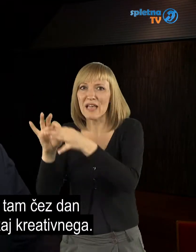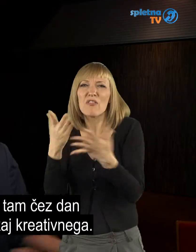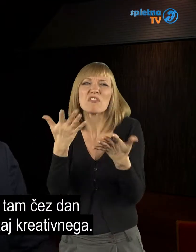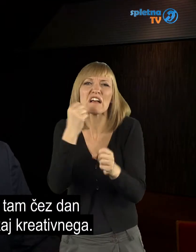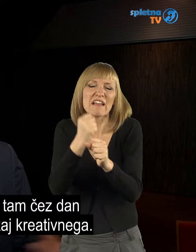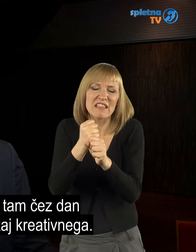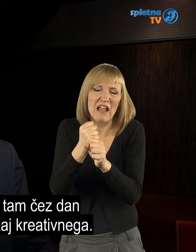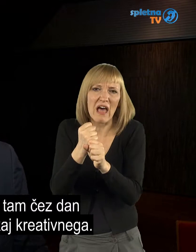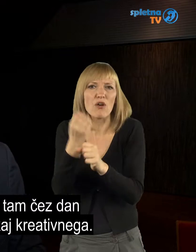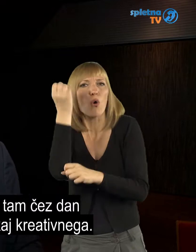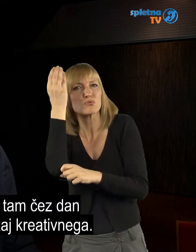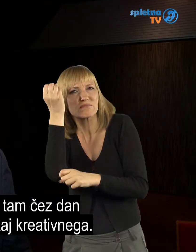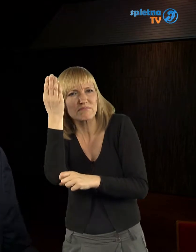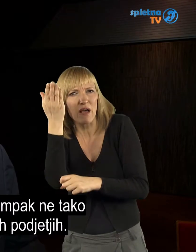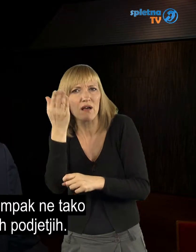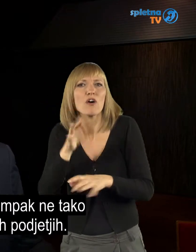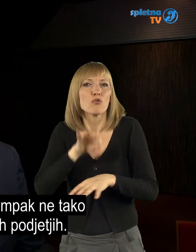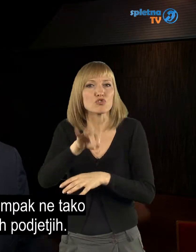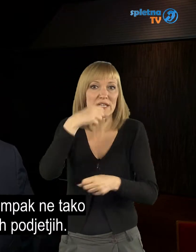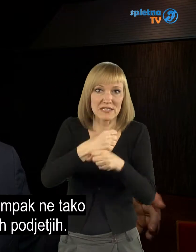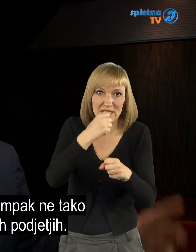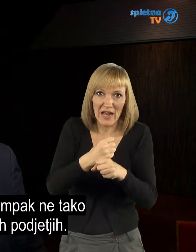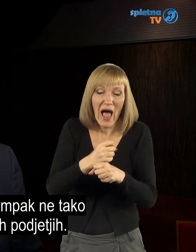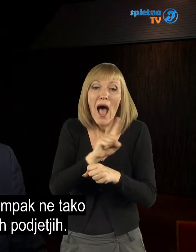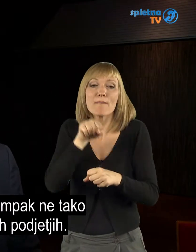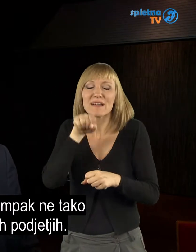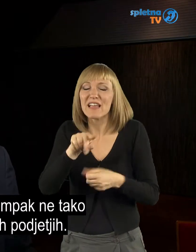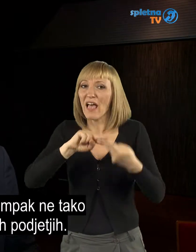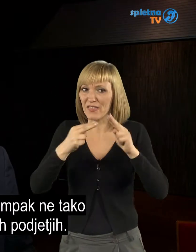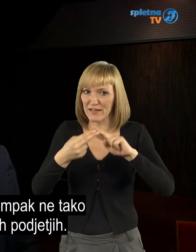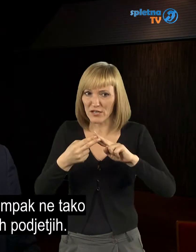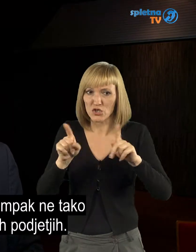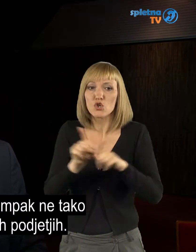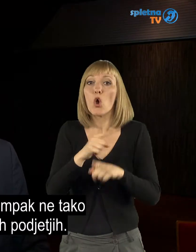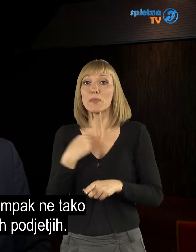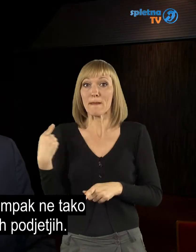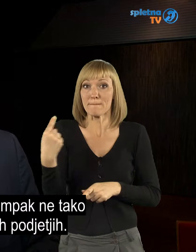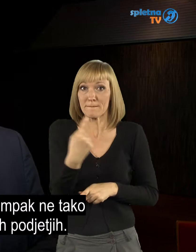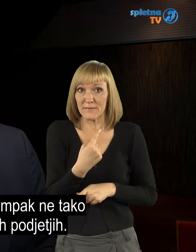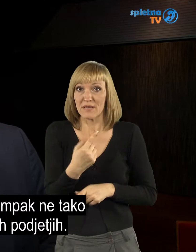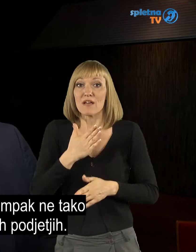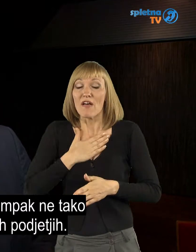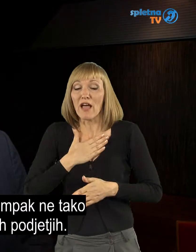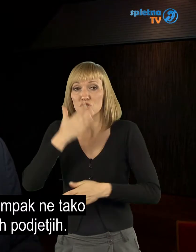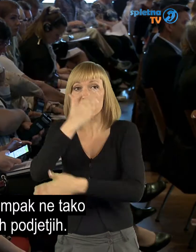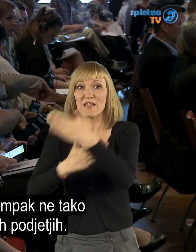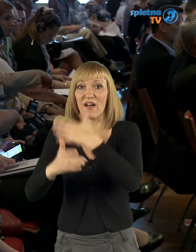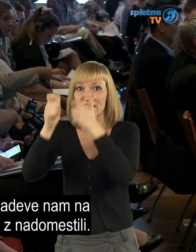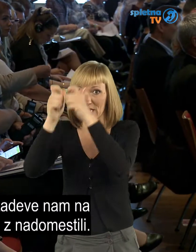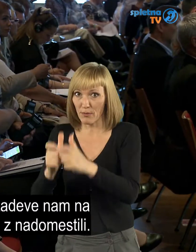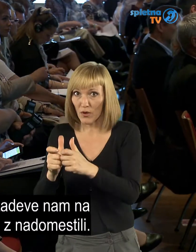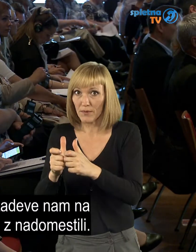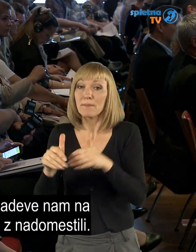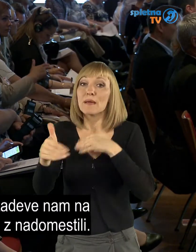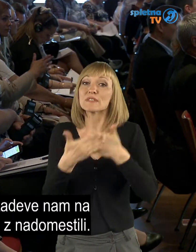do something creative, or sometimes they work in a special way, but not like we do in our integrative companies. The